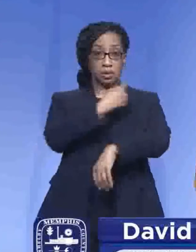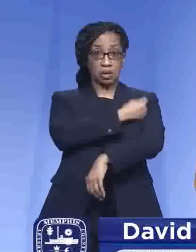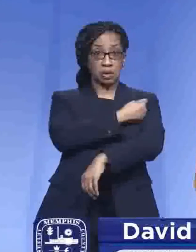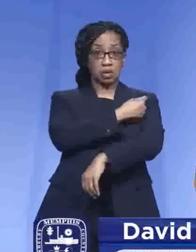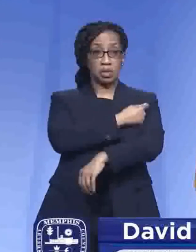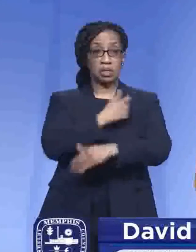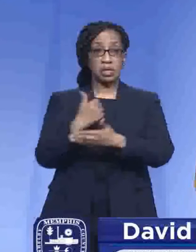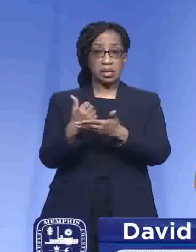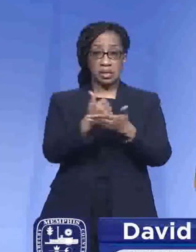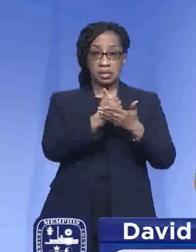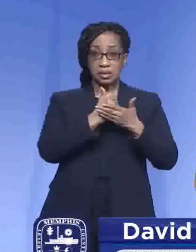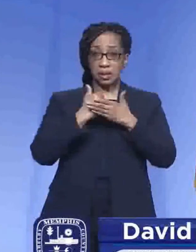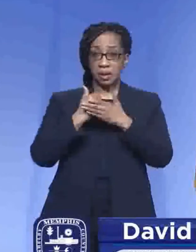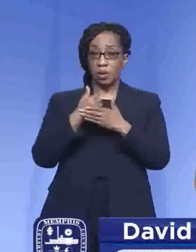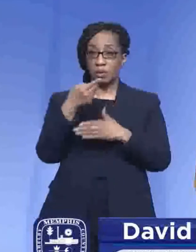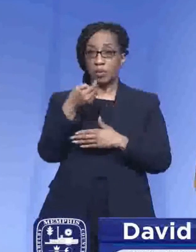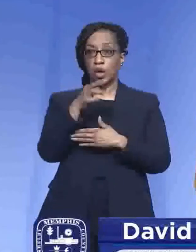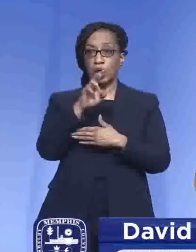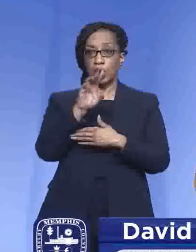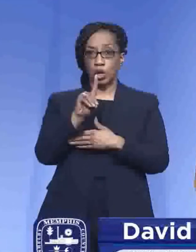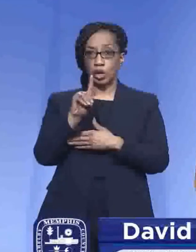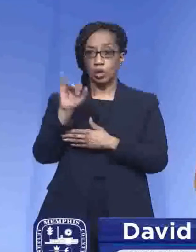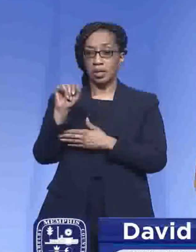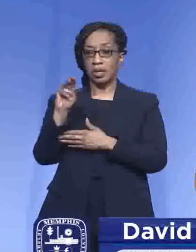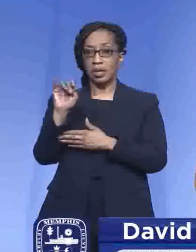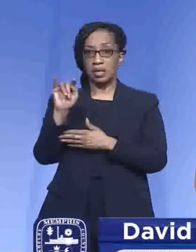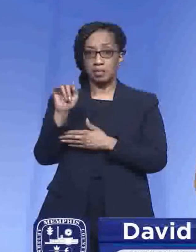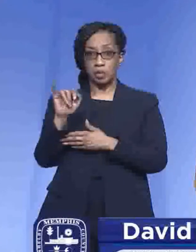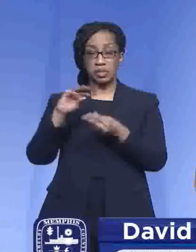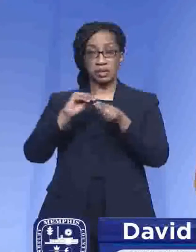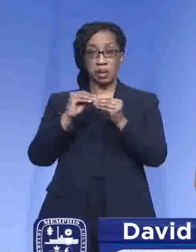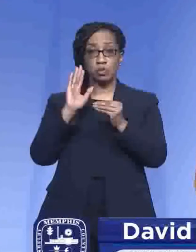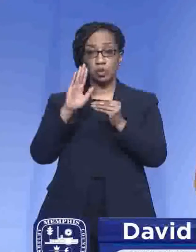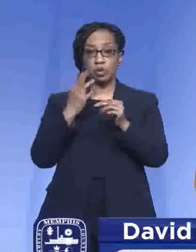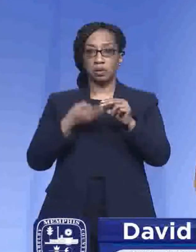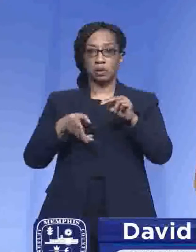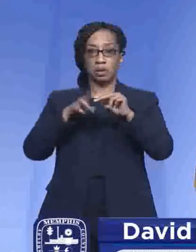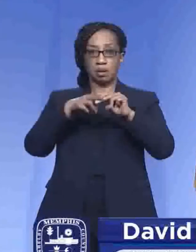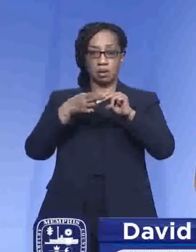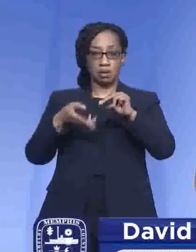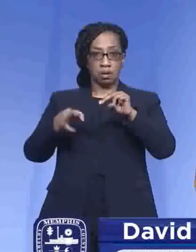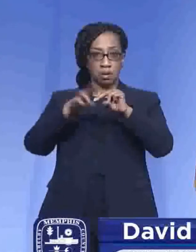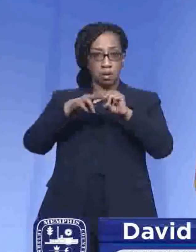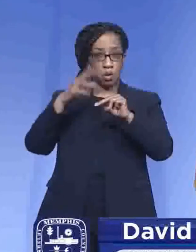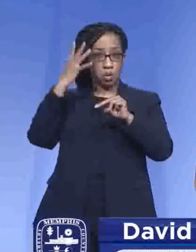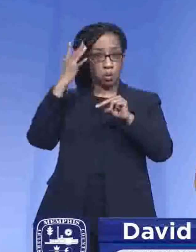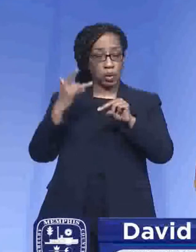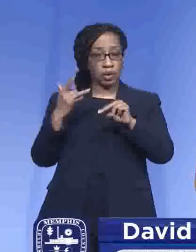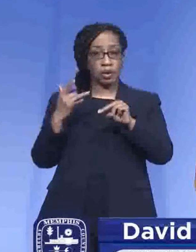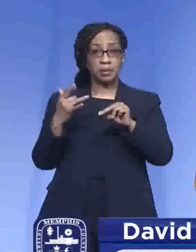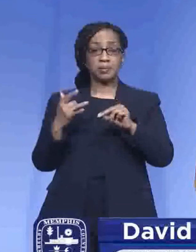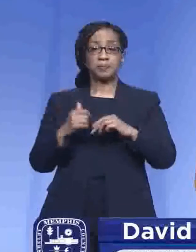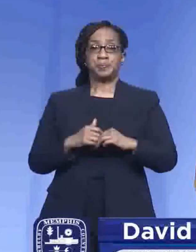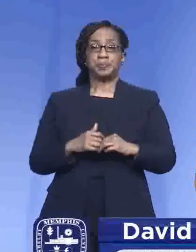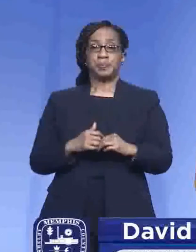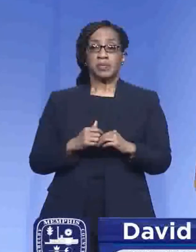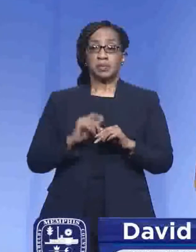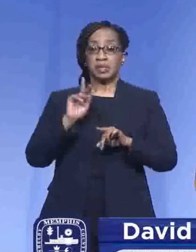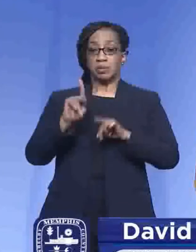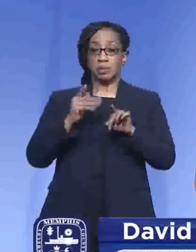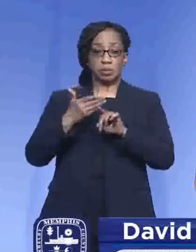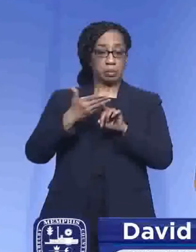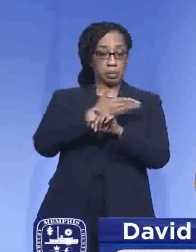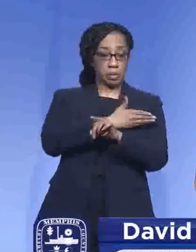community will always be increasing, right? And so the numbers will keep going up because we've got the people that have previously